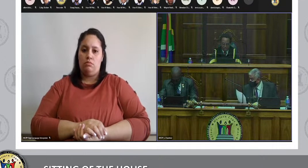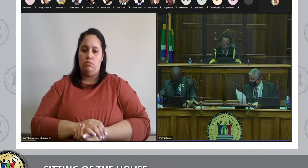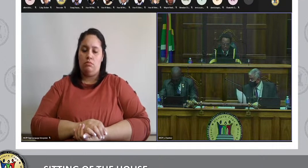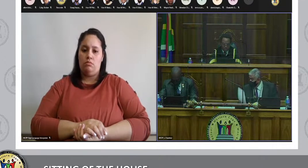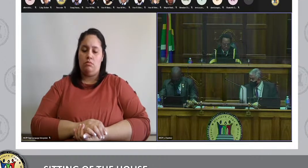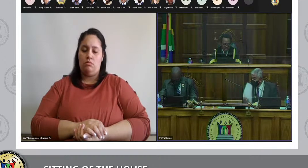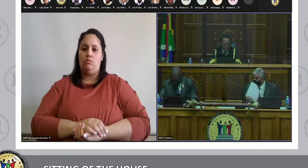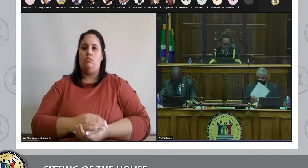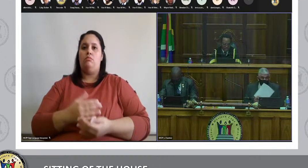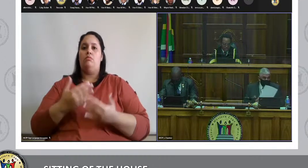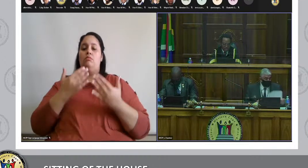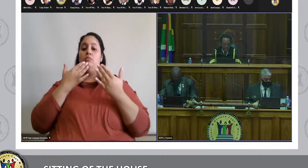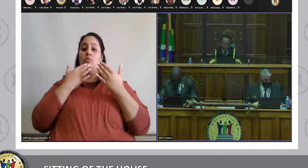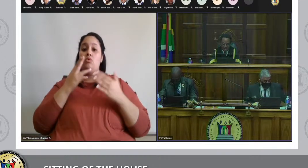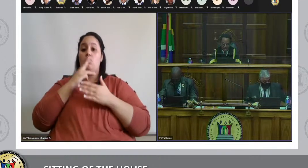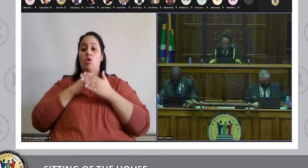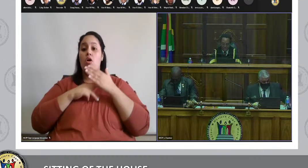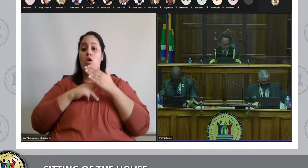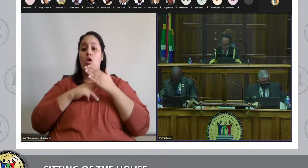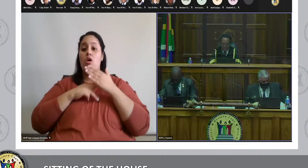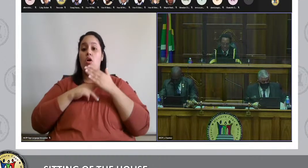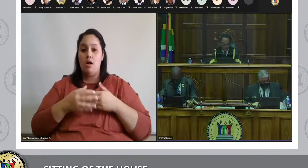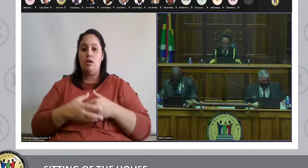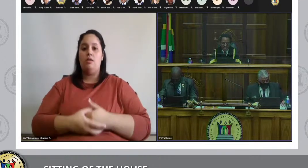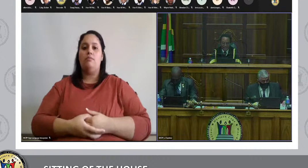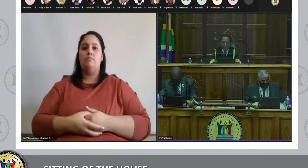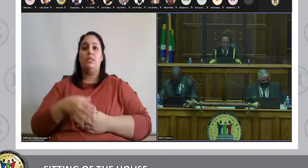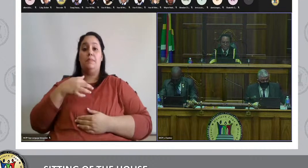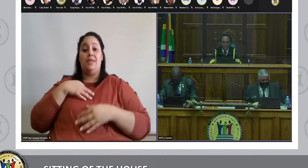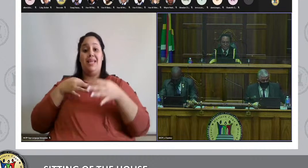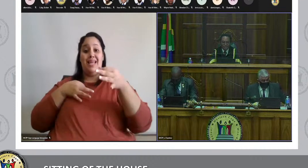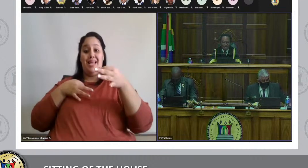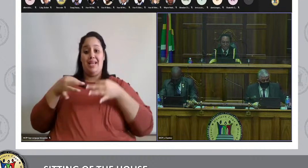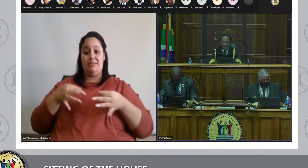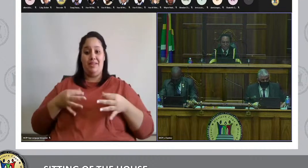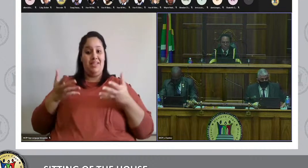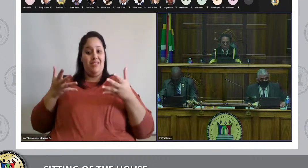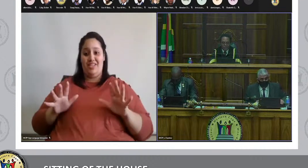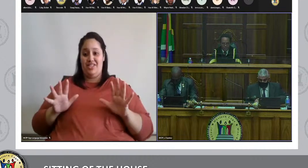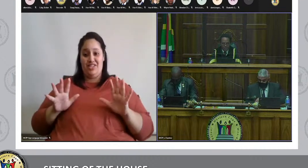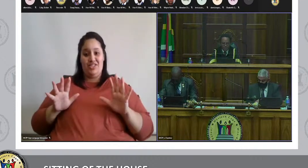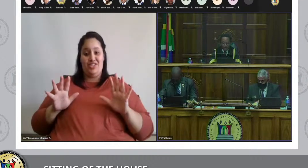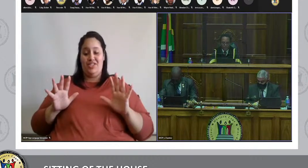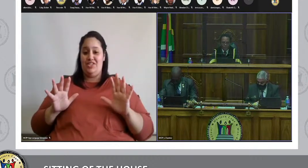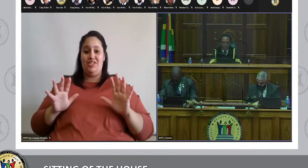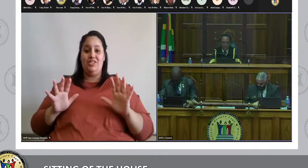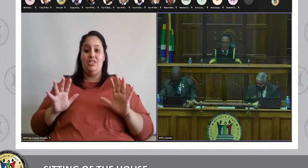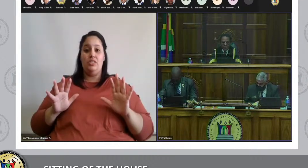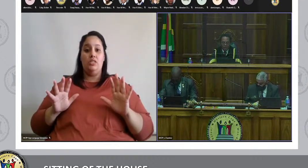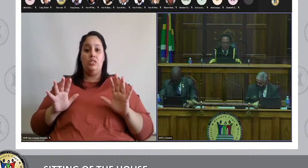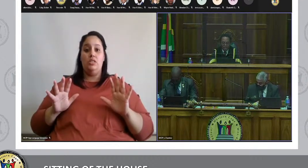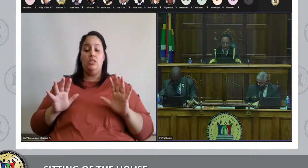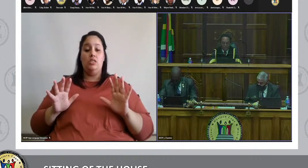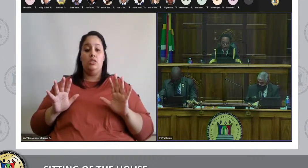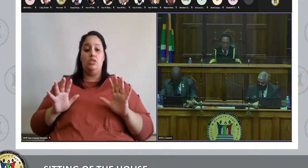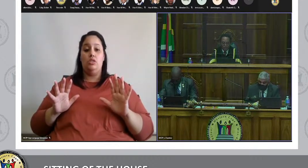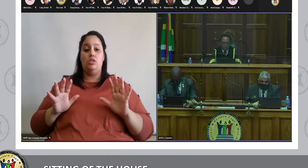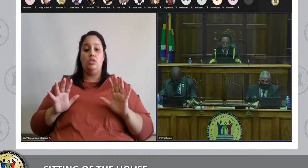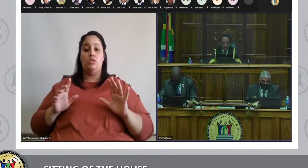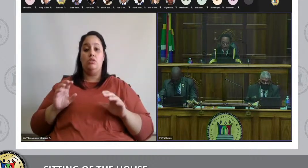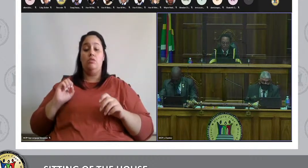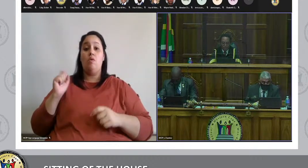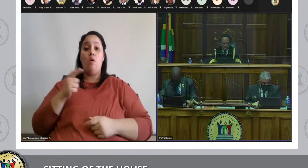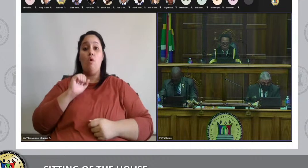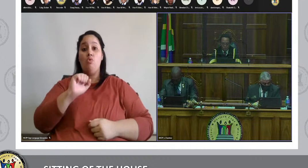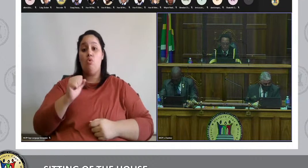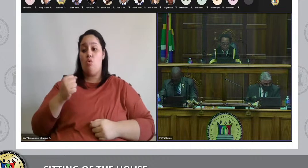Thank you, honorable members. I was still explaining that we keep our